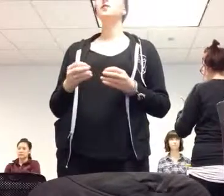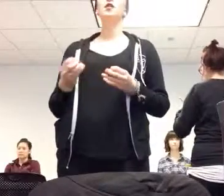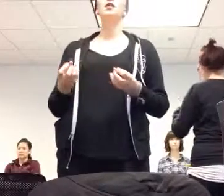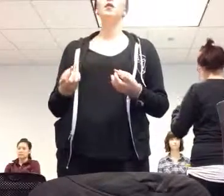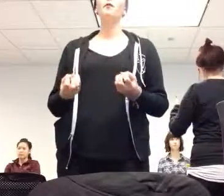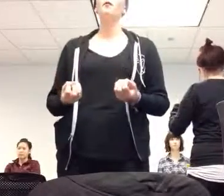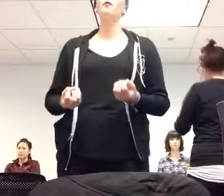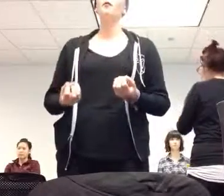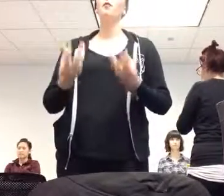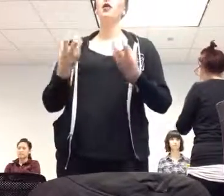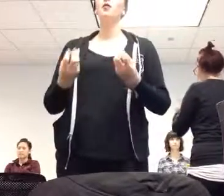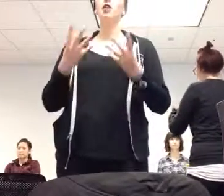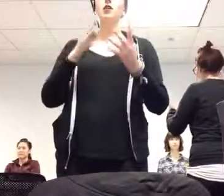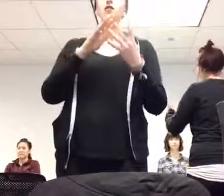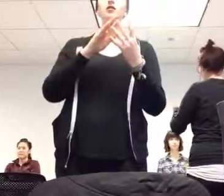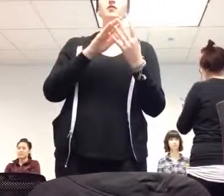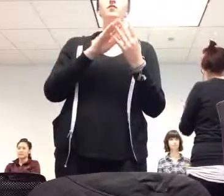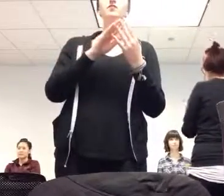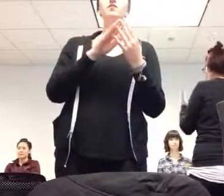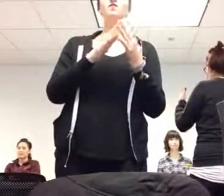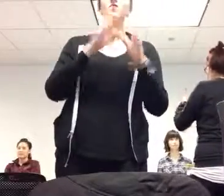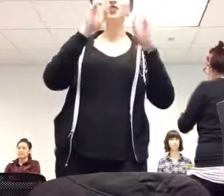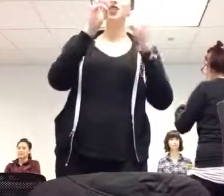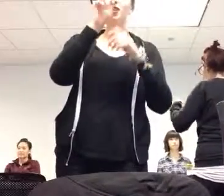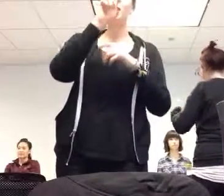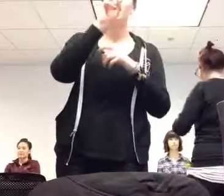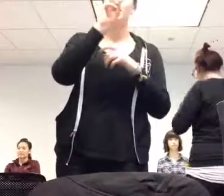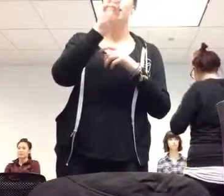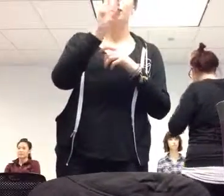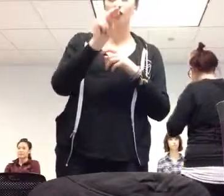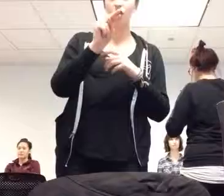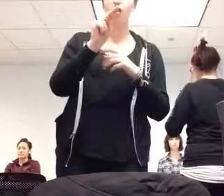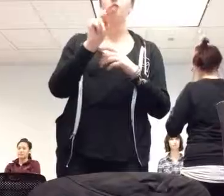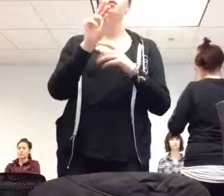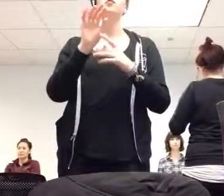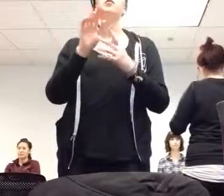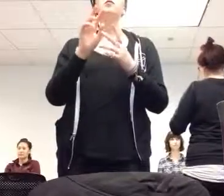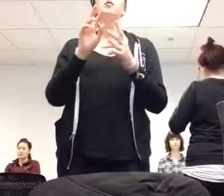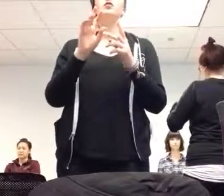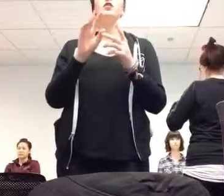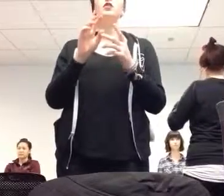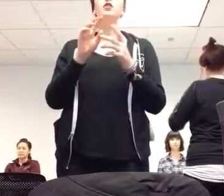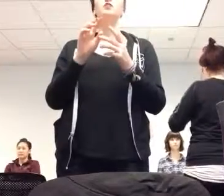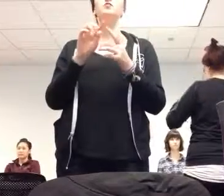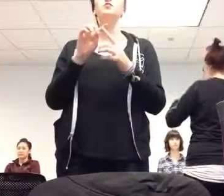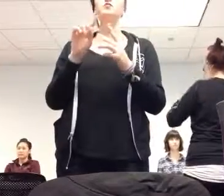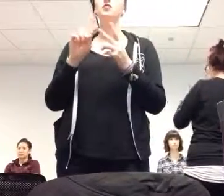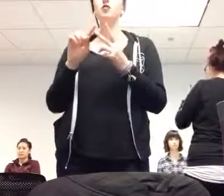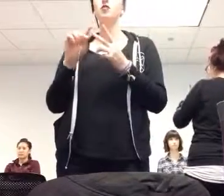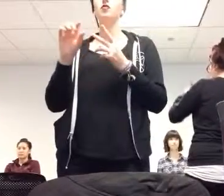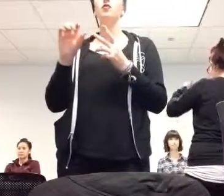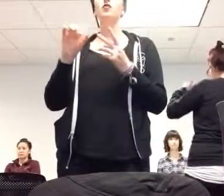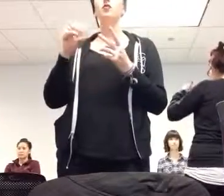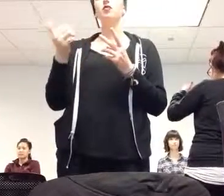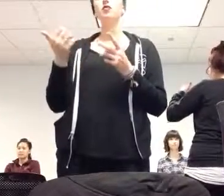probably population. Anything under 2,000 would be a village. Anything over 2,000 would be a town. So that's what that refers to.